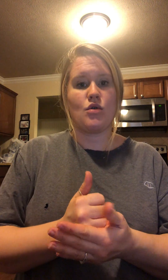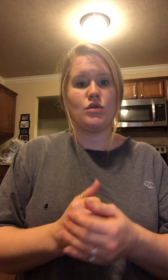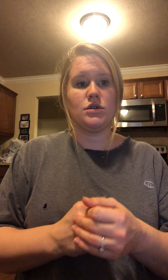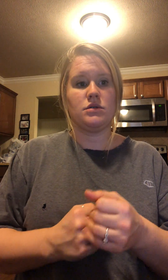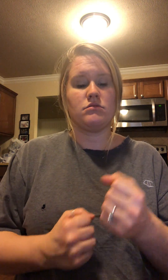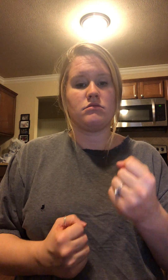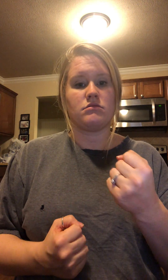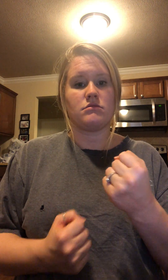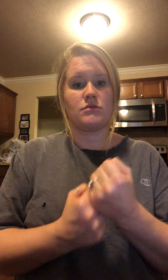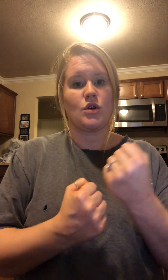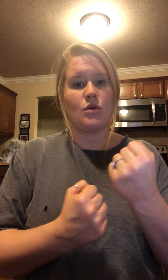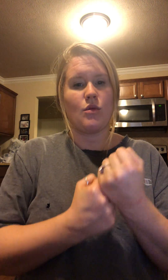Oh,